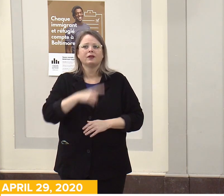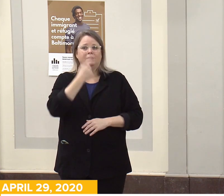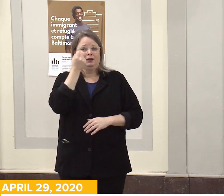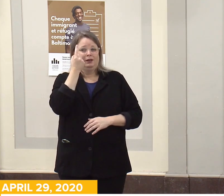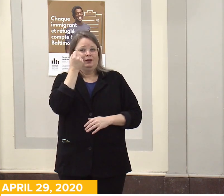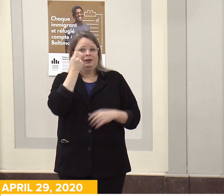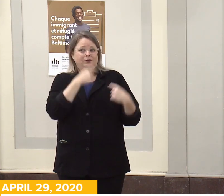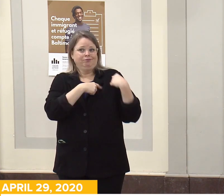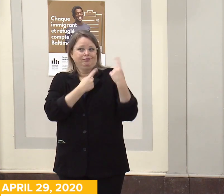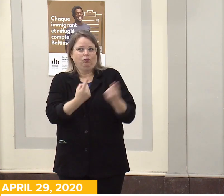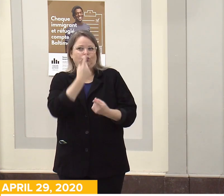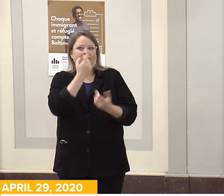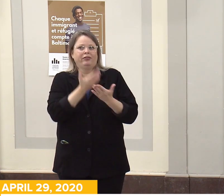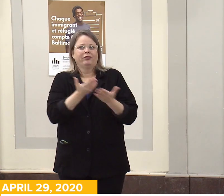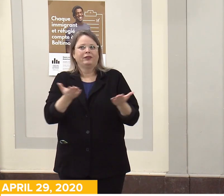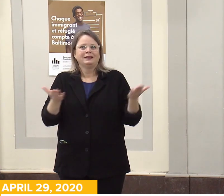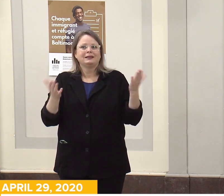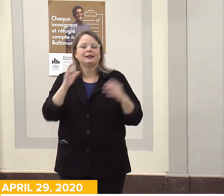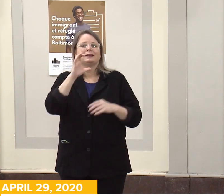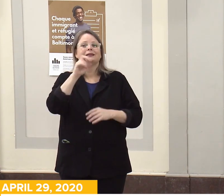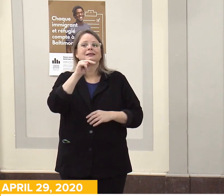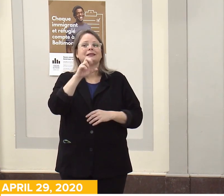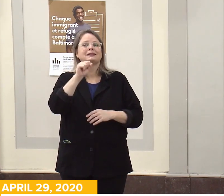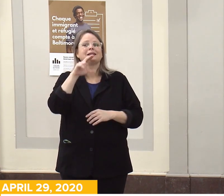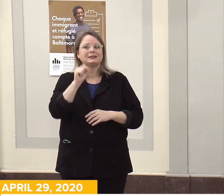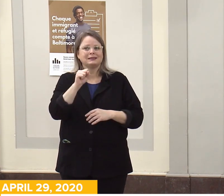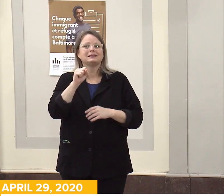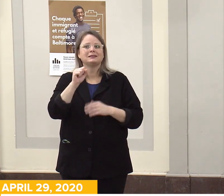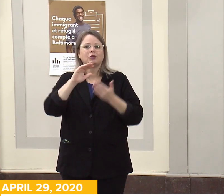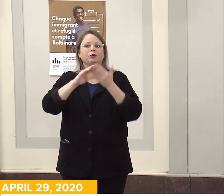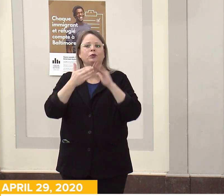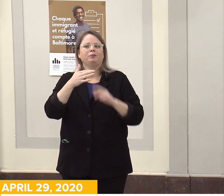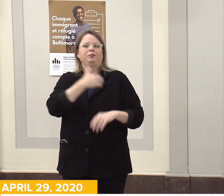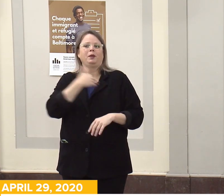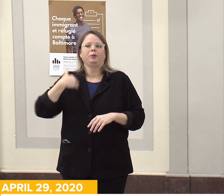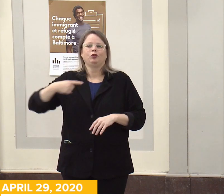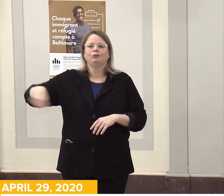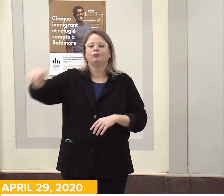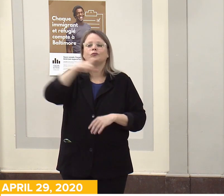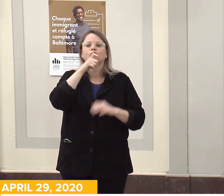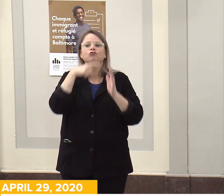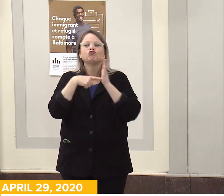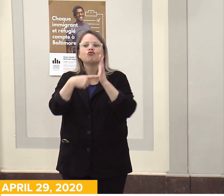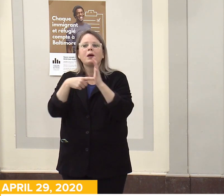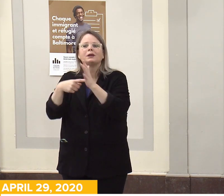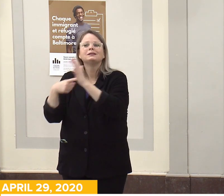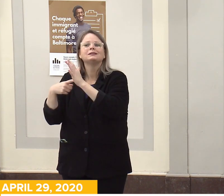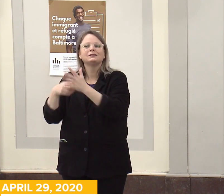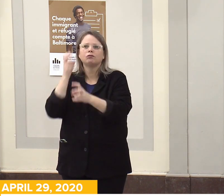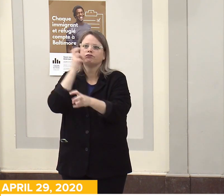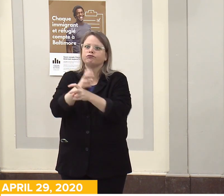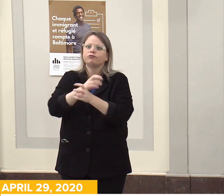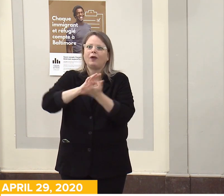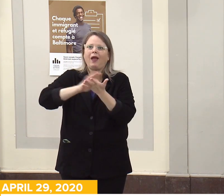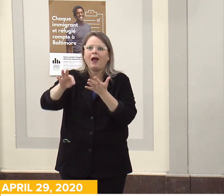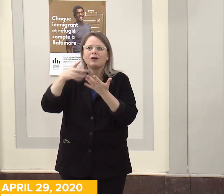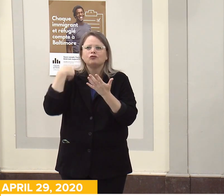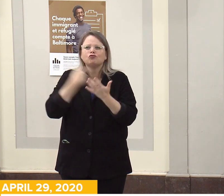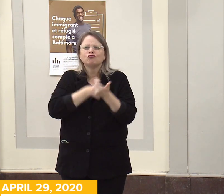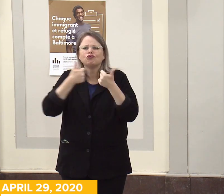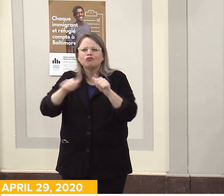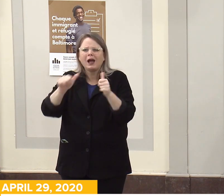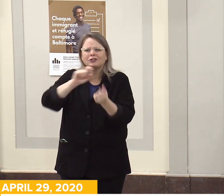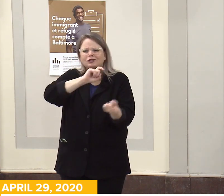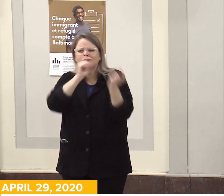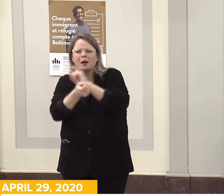recipients of the census grant, the communities that are representing hard to count, populations, is we've had to shift to some different methods of outreach. They were